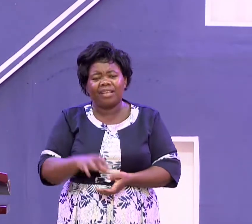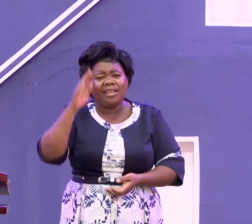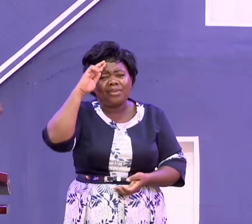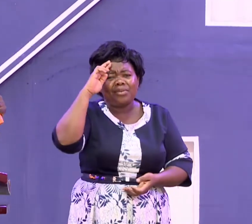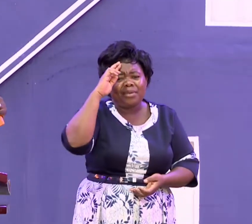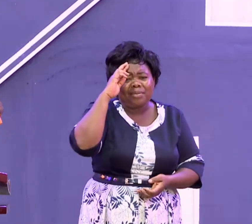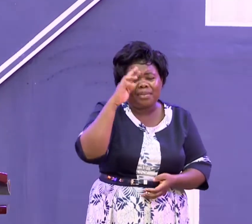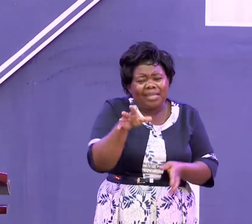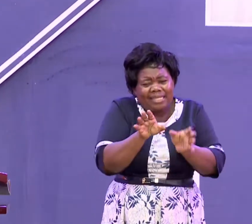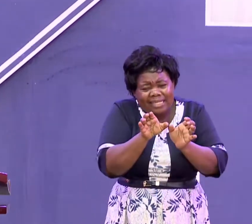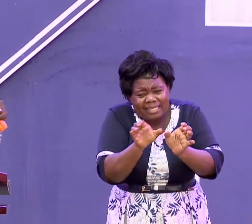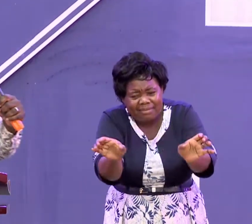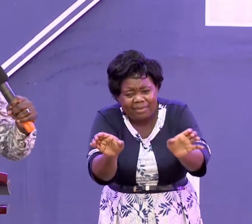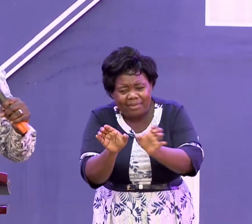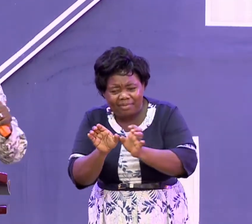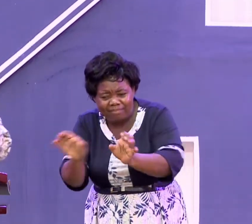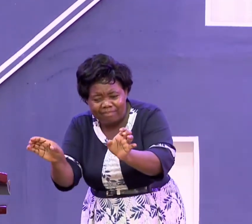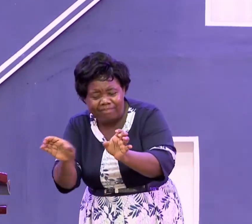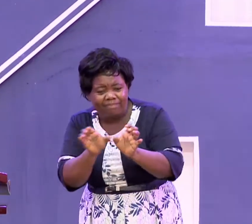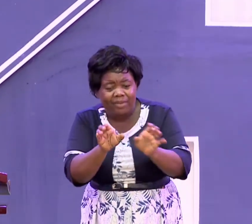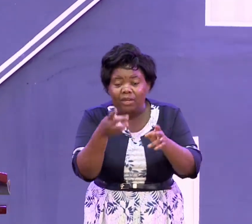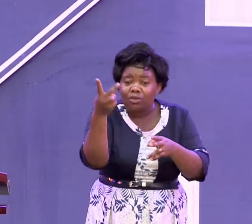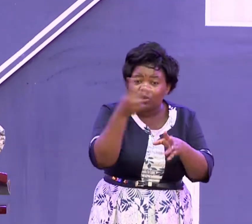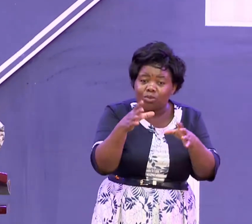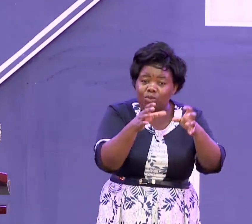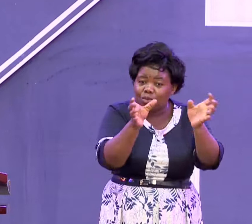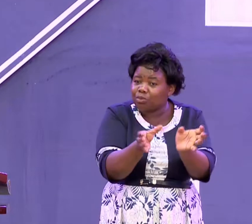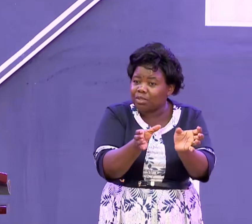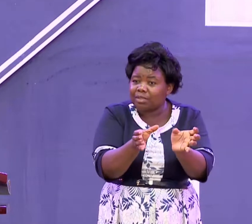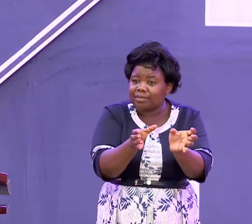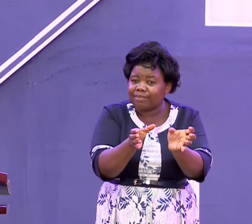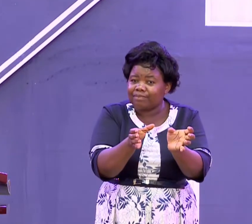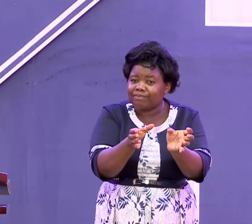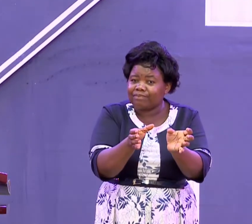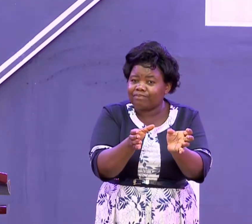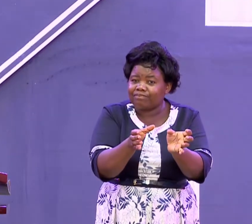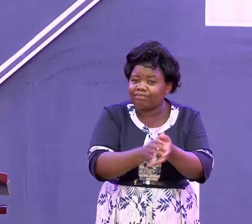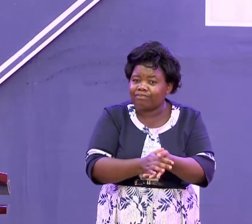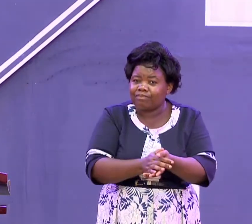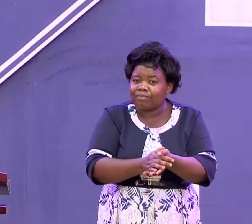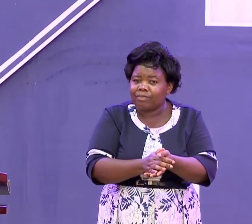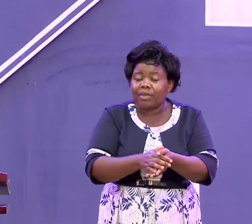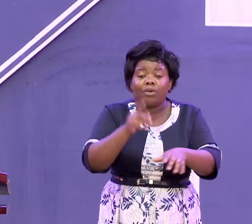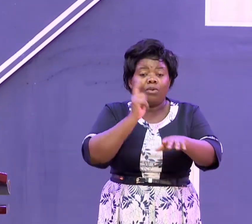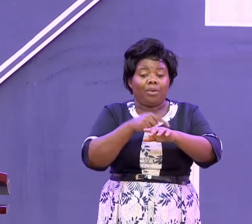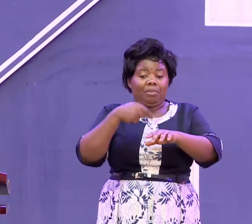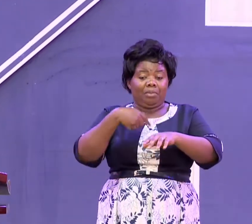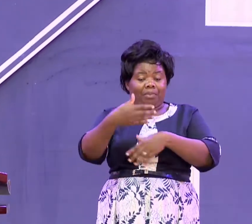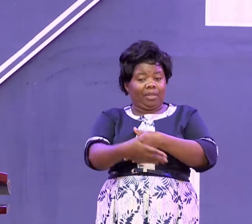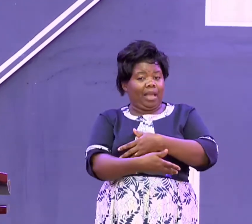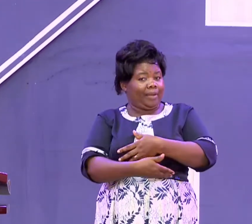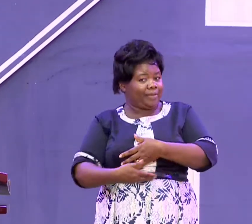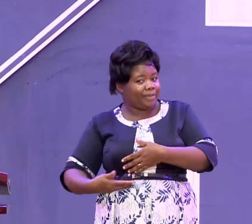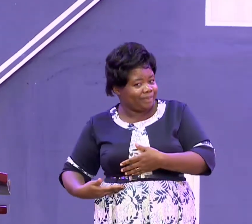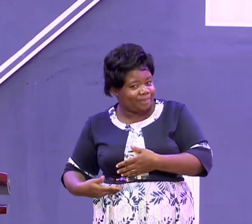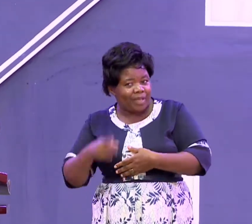Remember, he's separating jukira wana yaulamu two groups. Ebibinja bibiri. When I was hungry, bwen naline